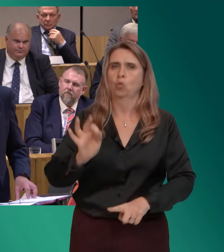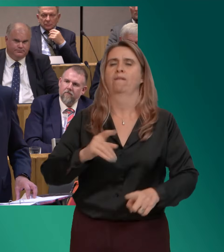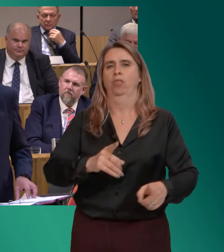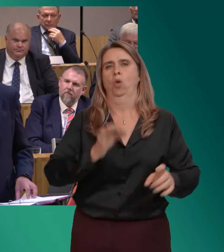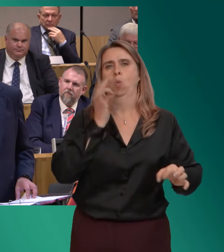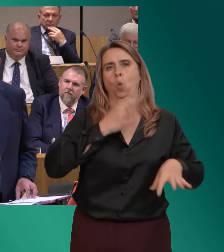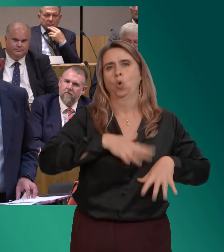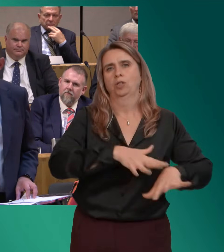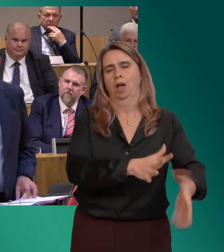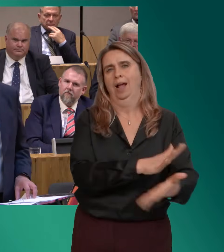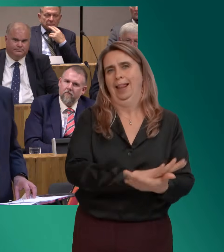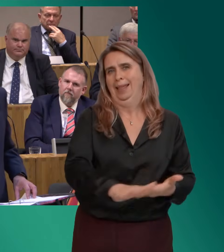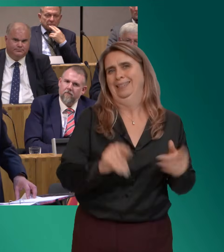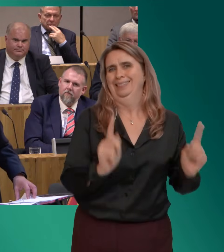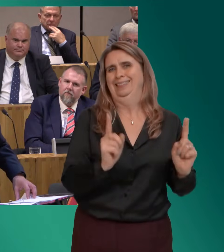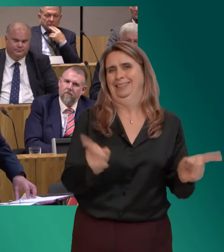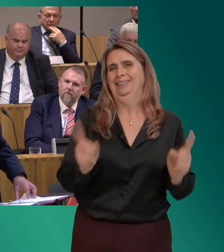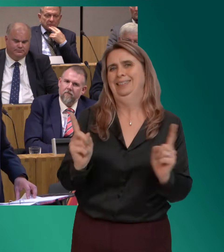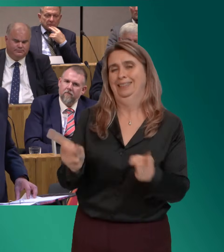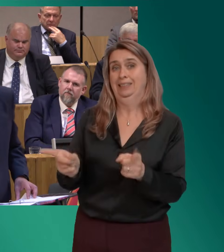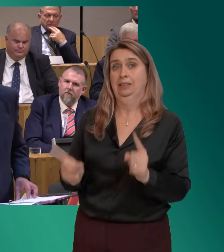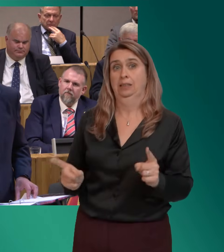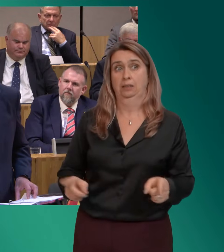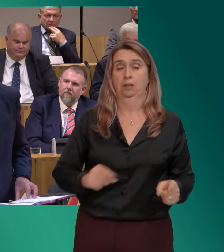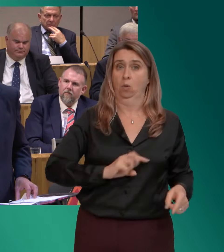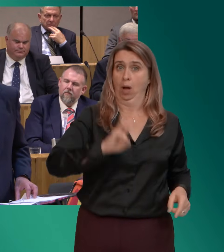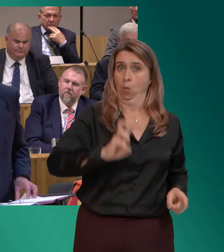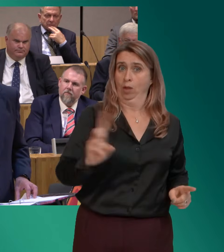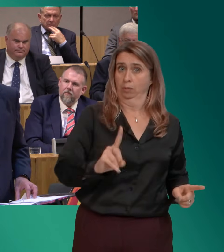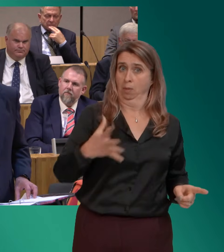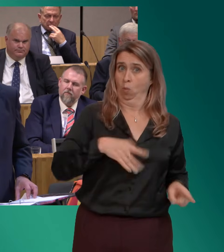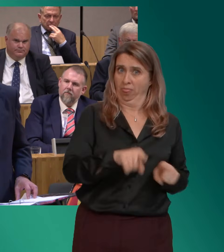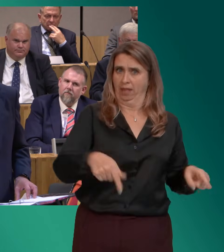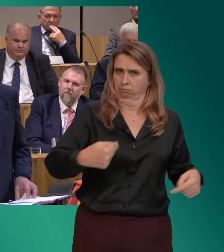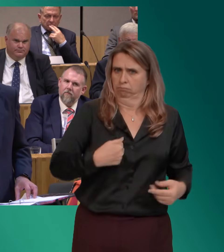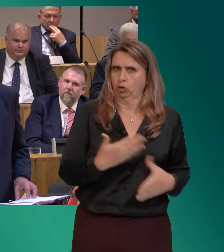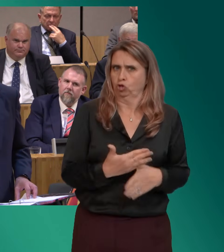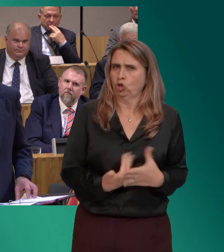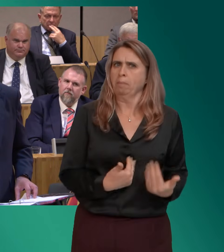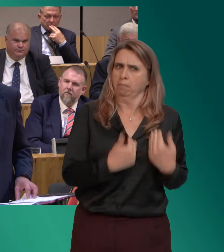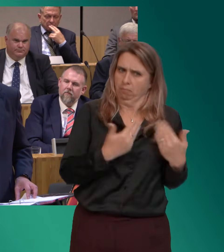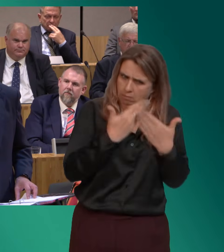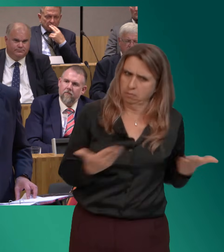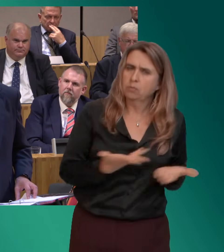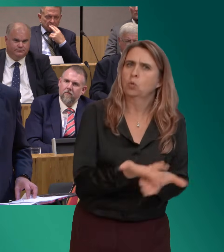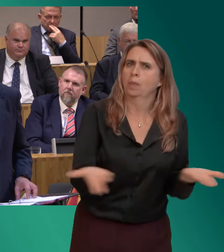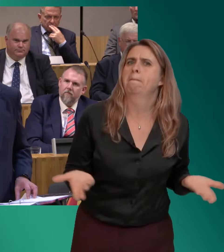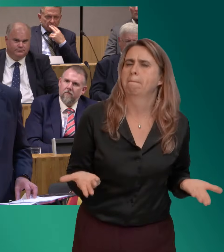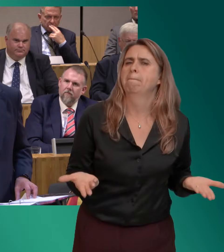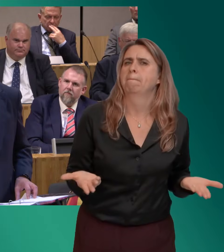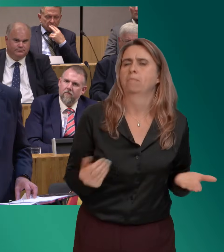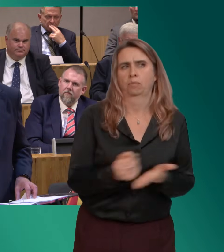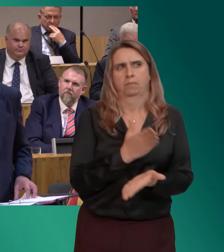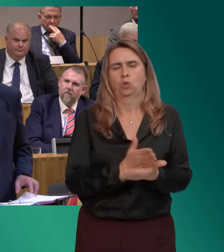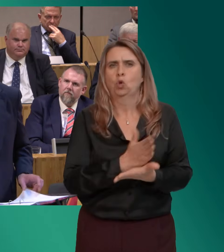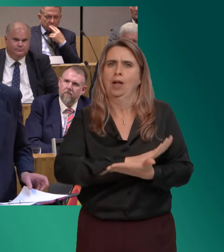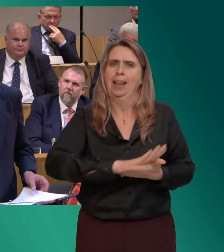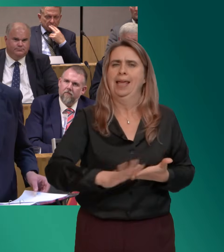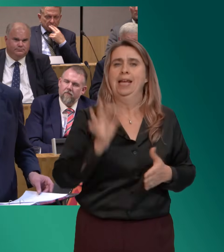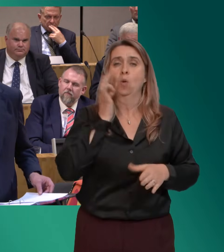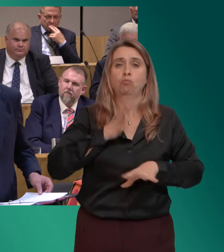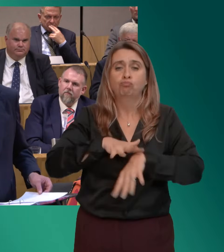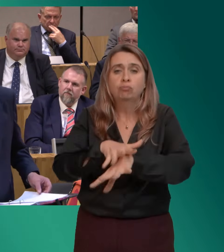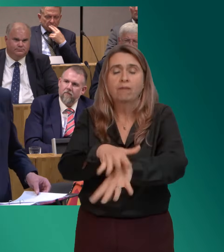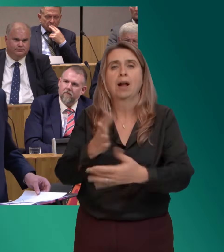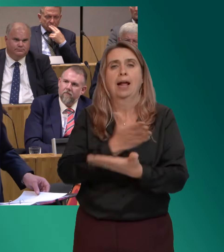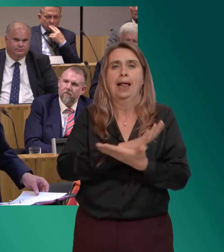our customers here in Wales, so the people that we represent, and making sure that we have the clear waters and the clear seas that we